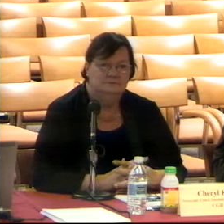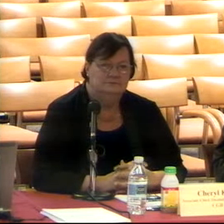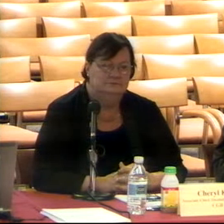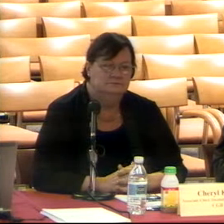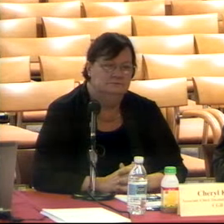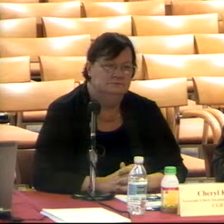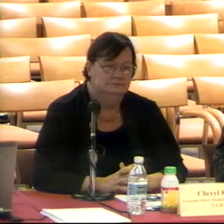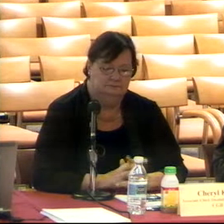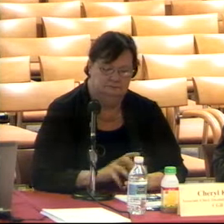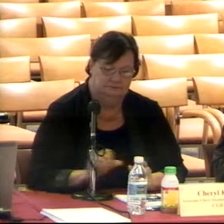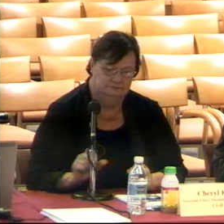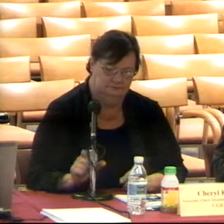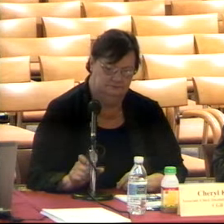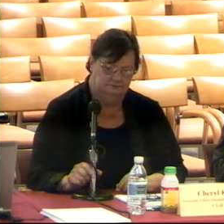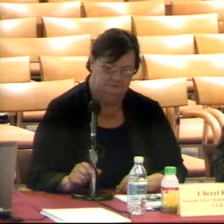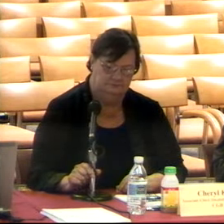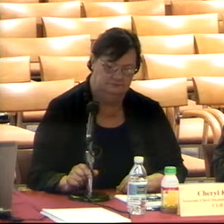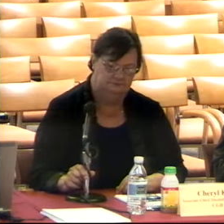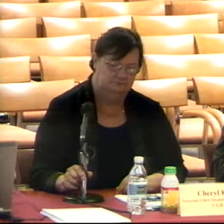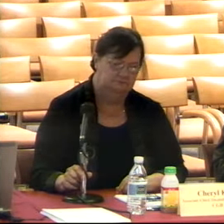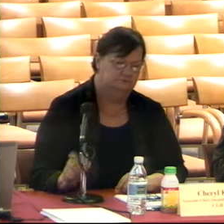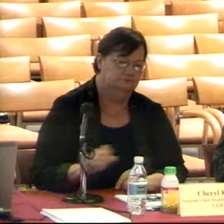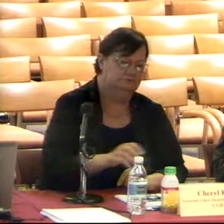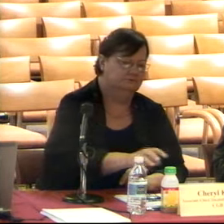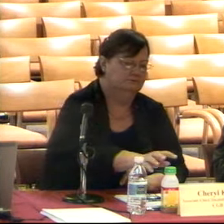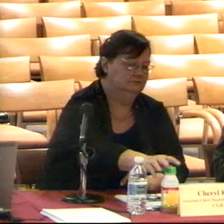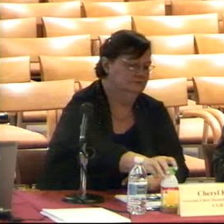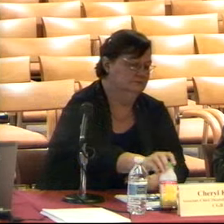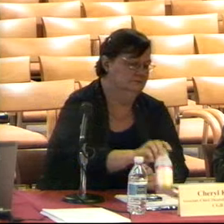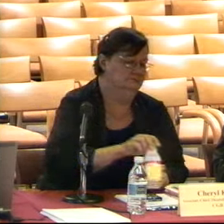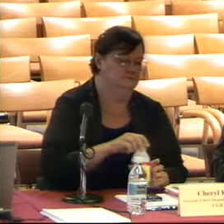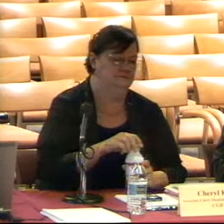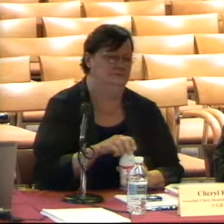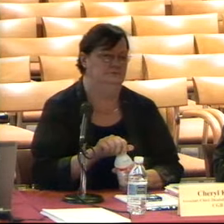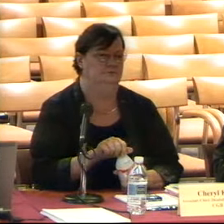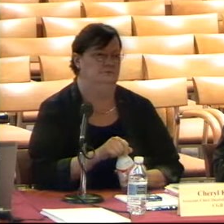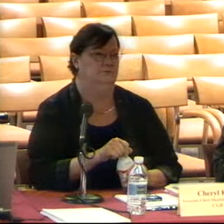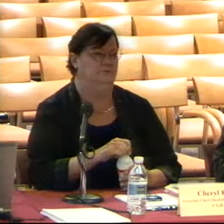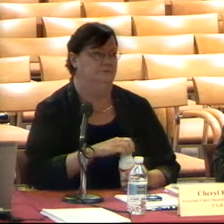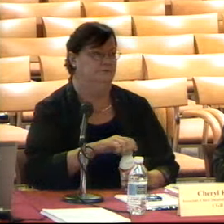If we don't come to an agreement,